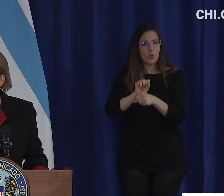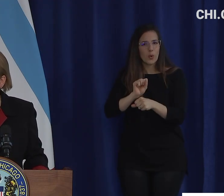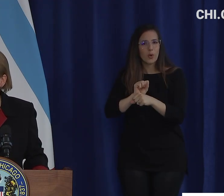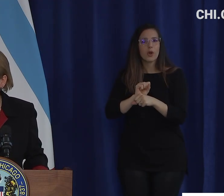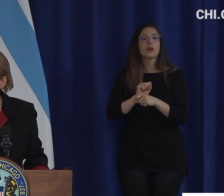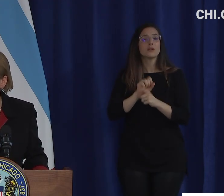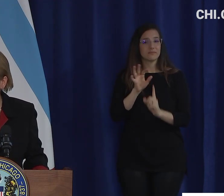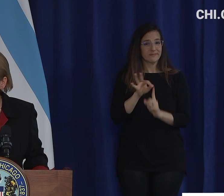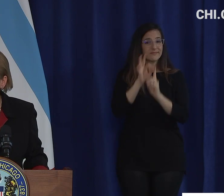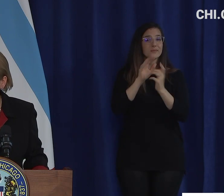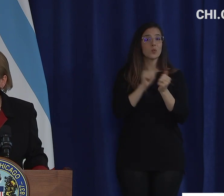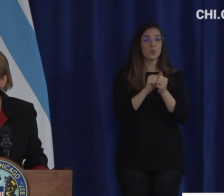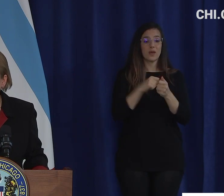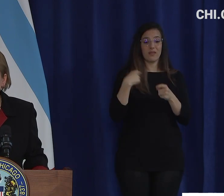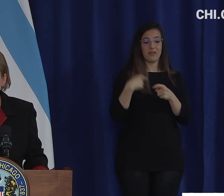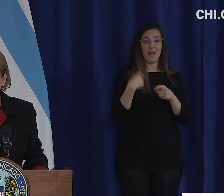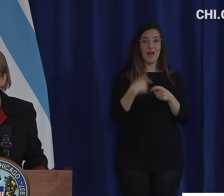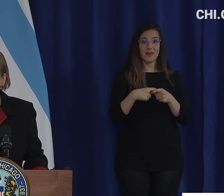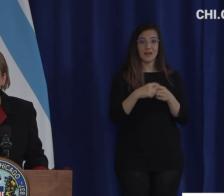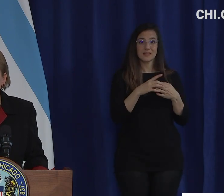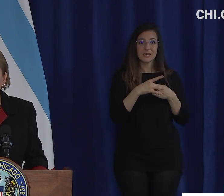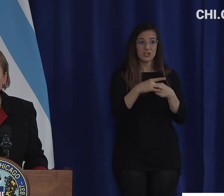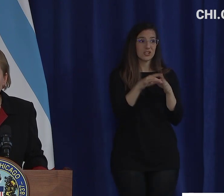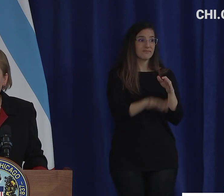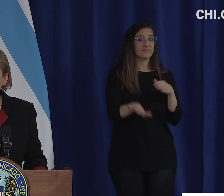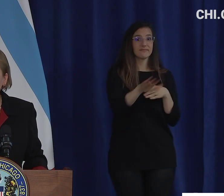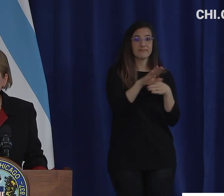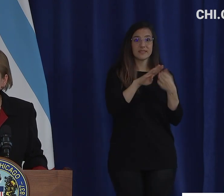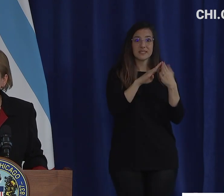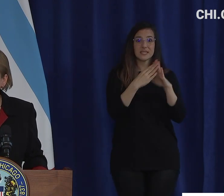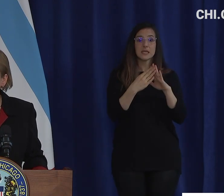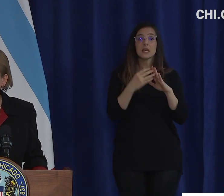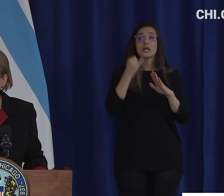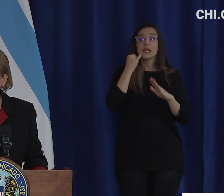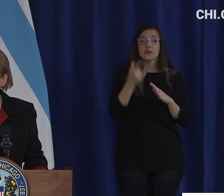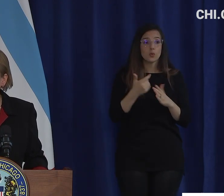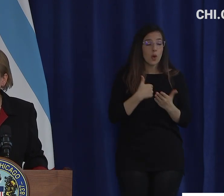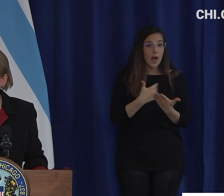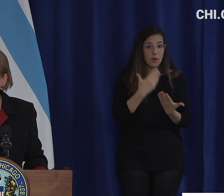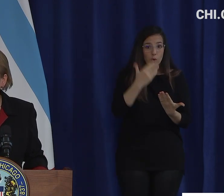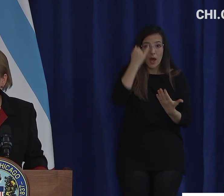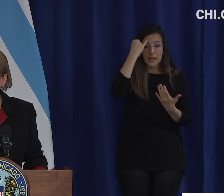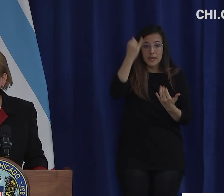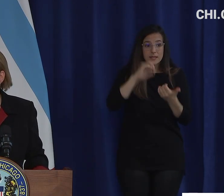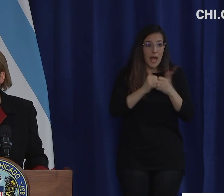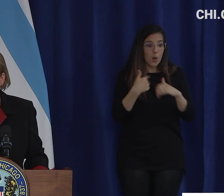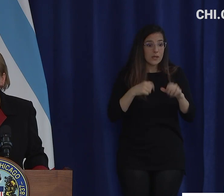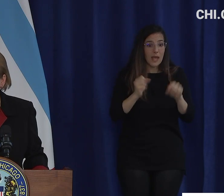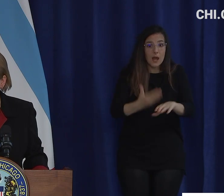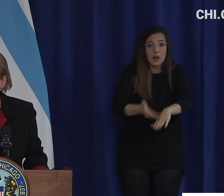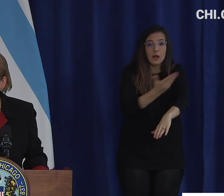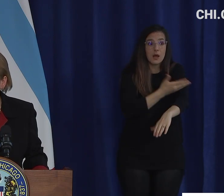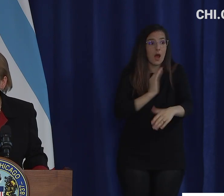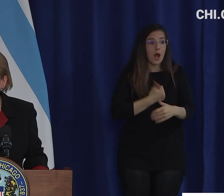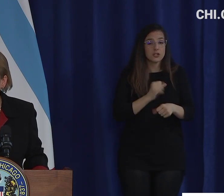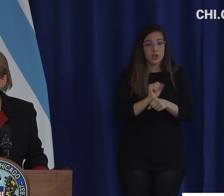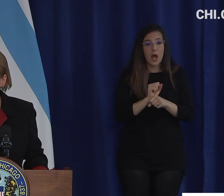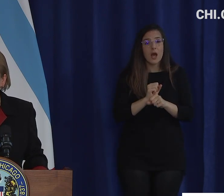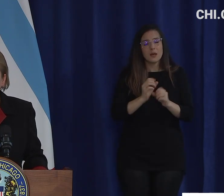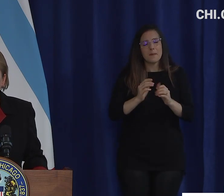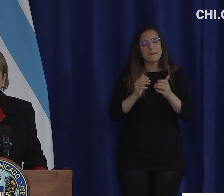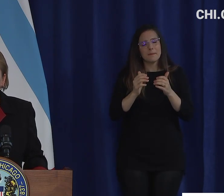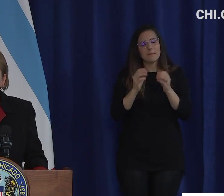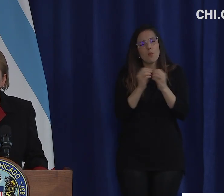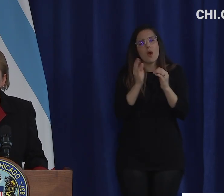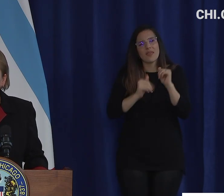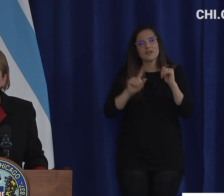with Latinx leadership across the city. If people have good ideas about how we could do a better job beyond just language, which obviously we're